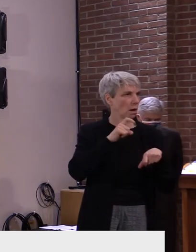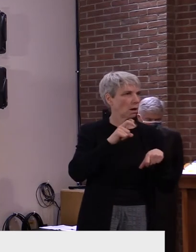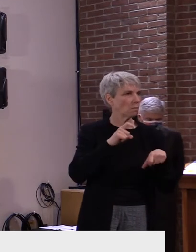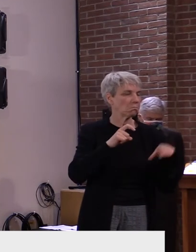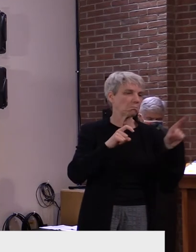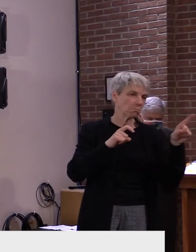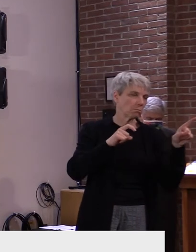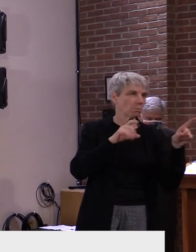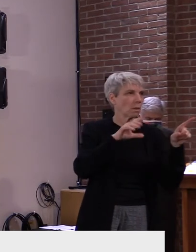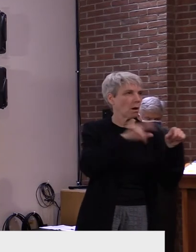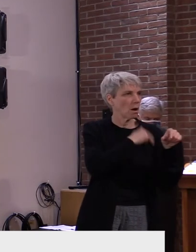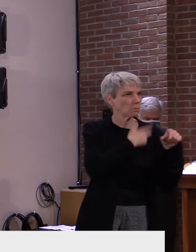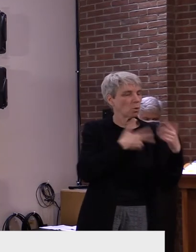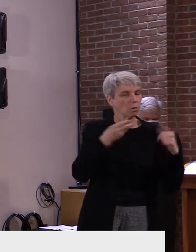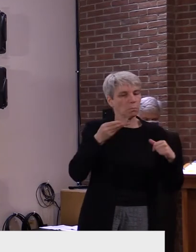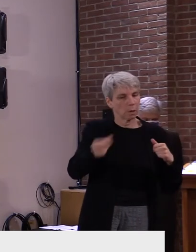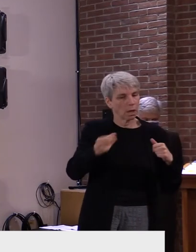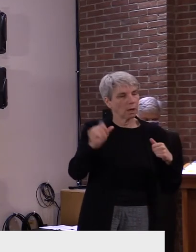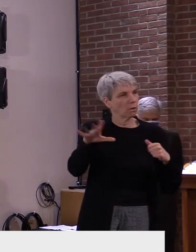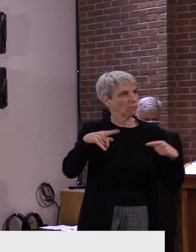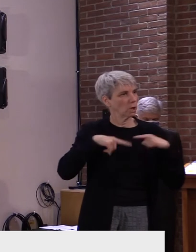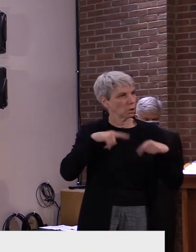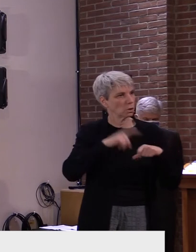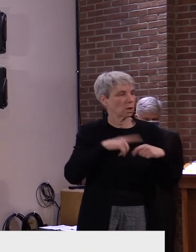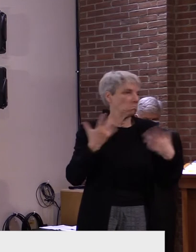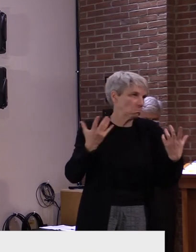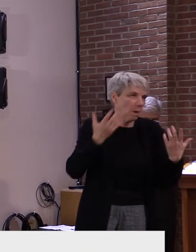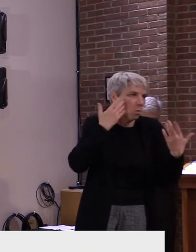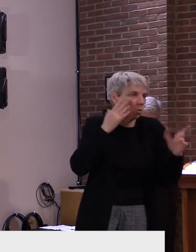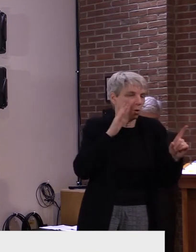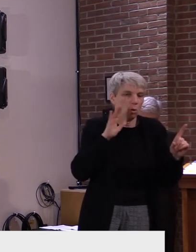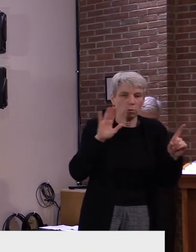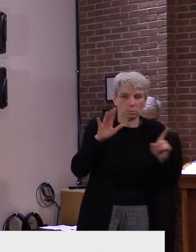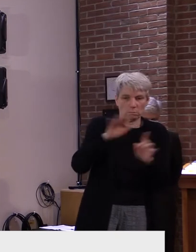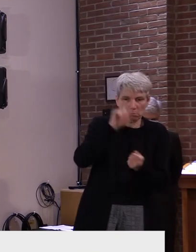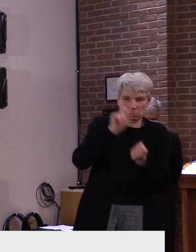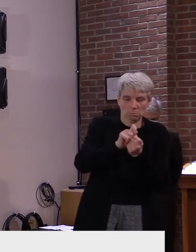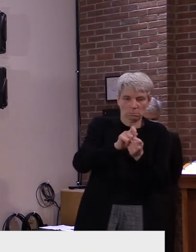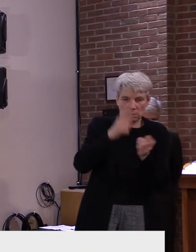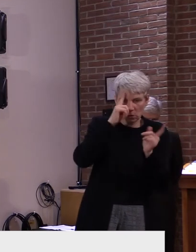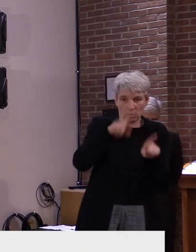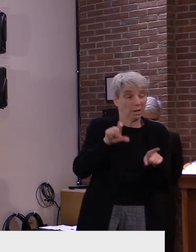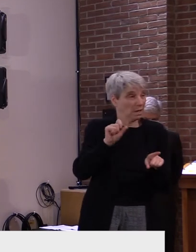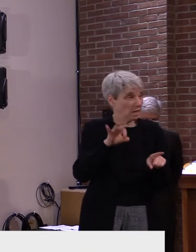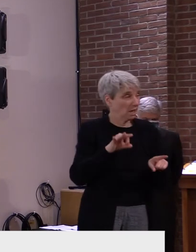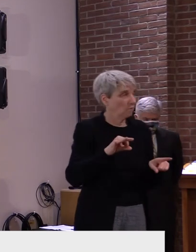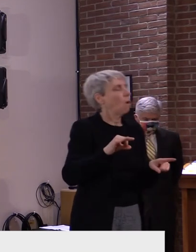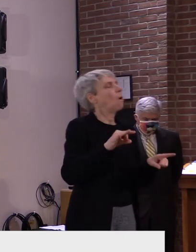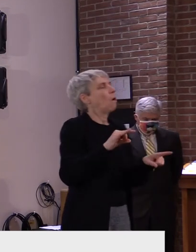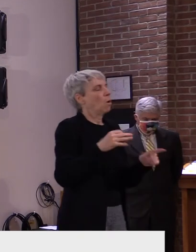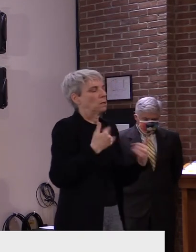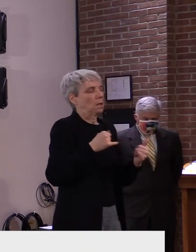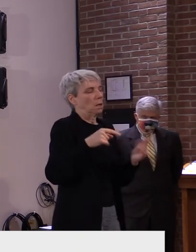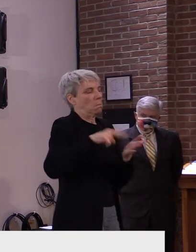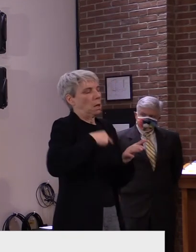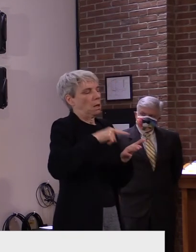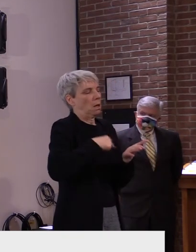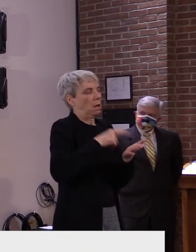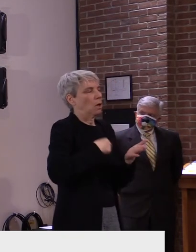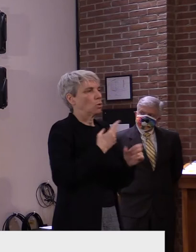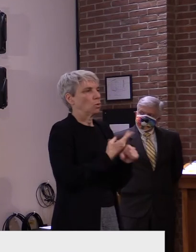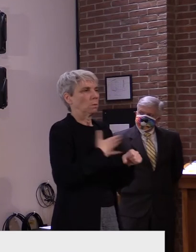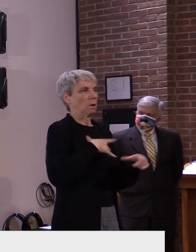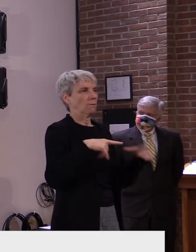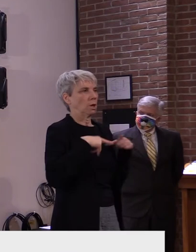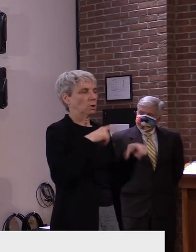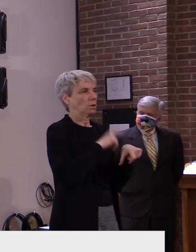they have in place but those those would make it so they were not eligible to receive uh ui benefits at the same